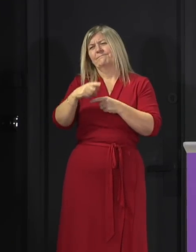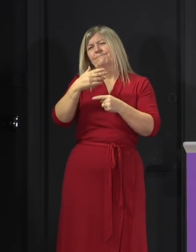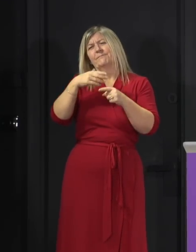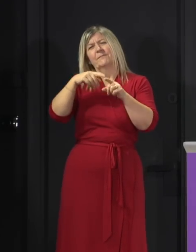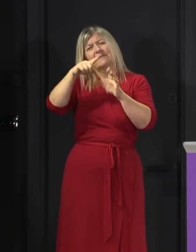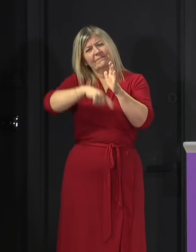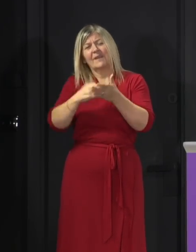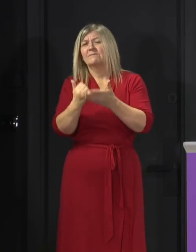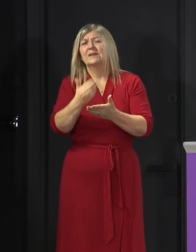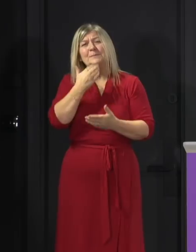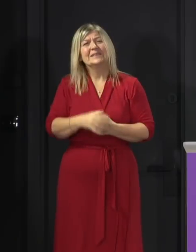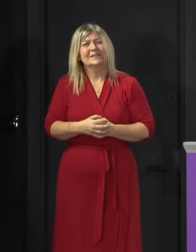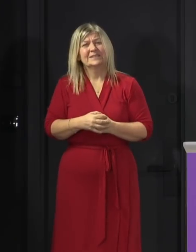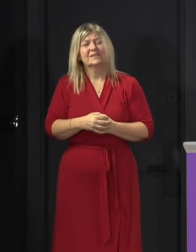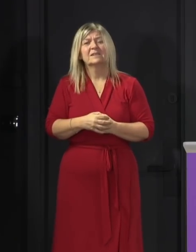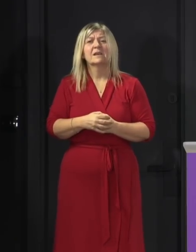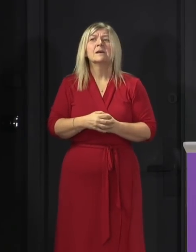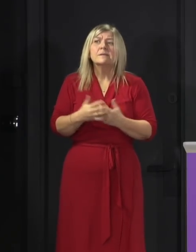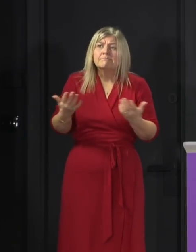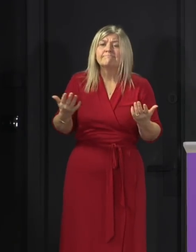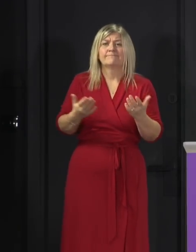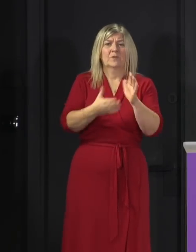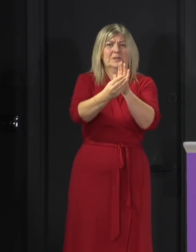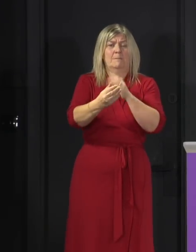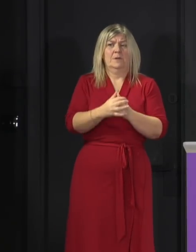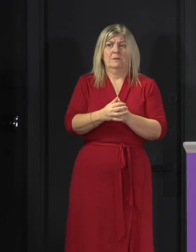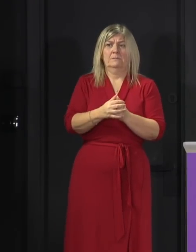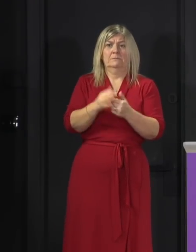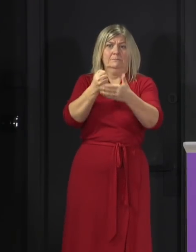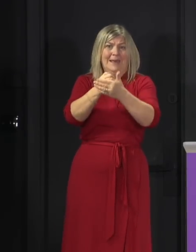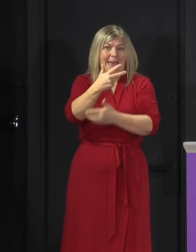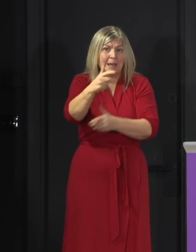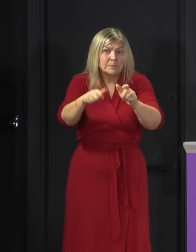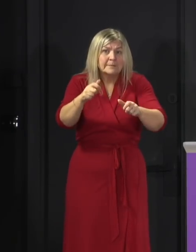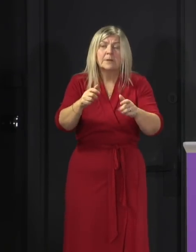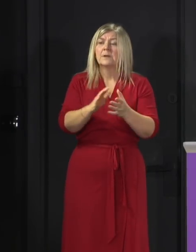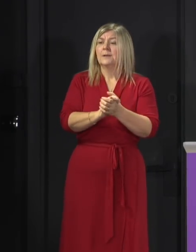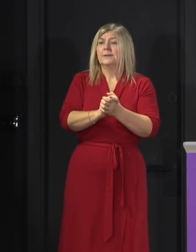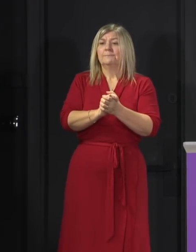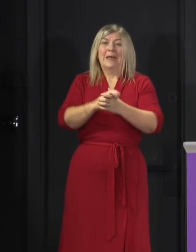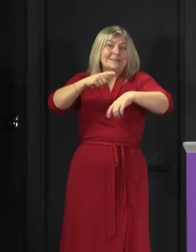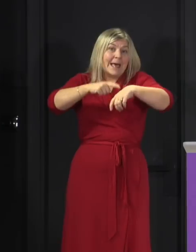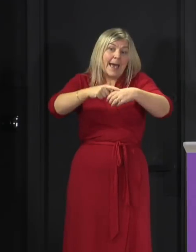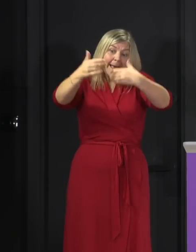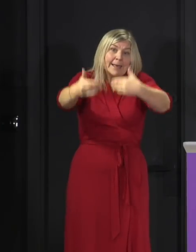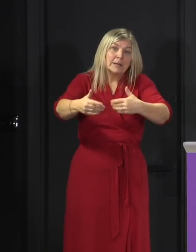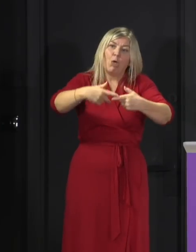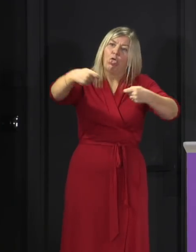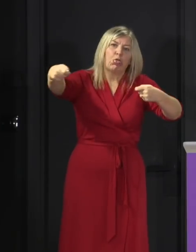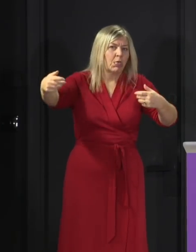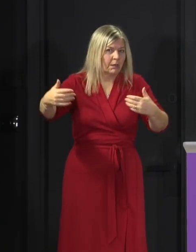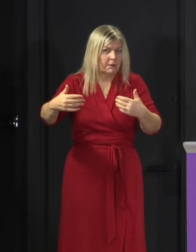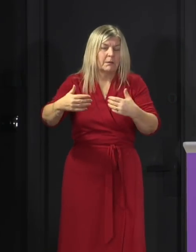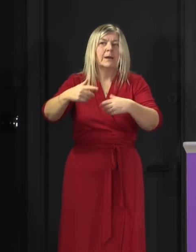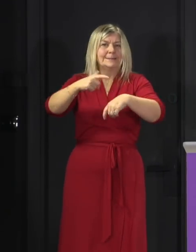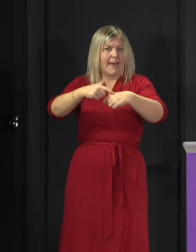safe as possible. That is about limits of people, trying to keep the duration of any interaction as limited as